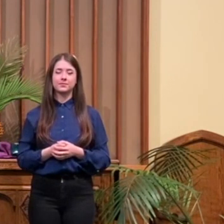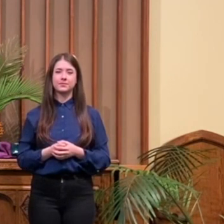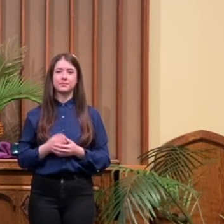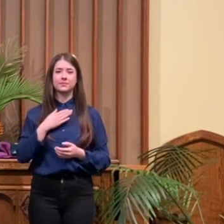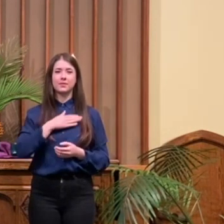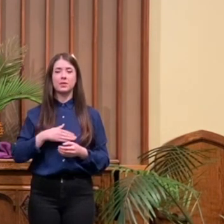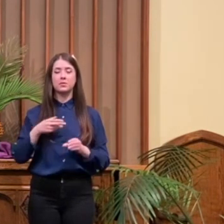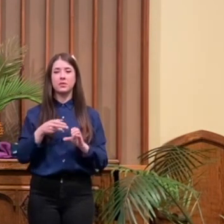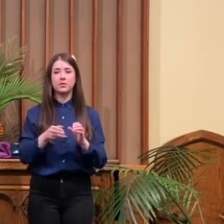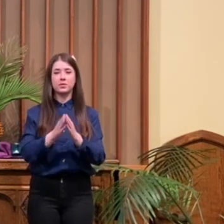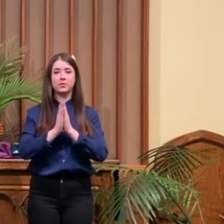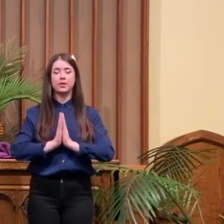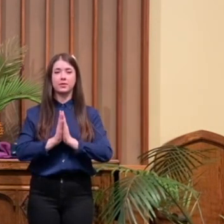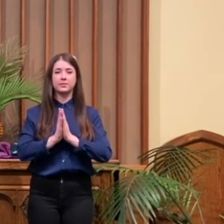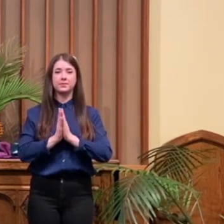Please join me in prayer.